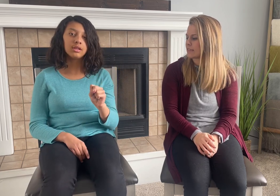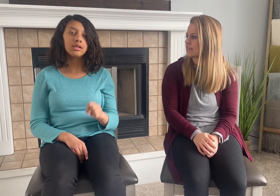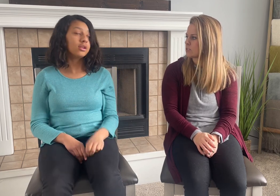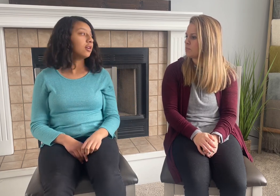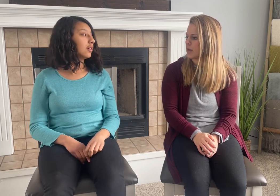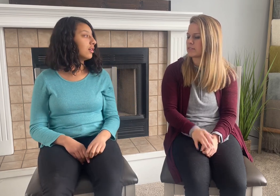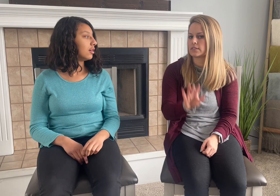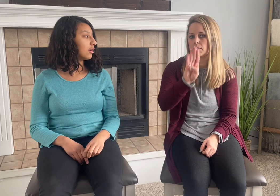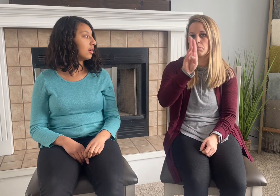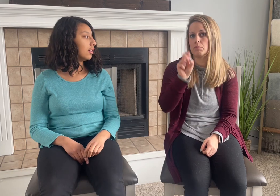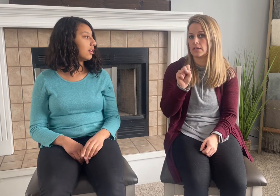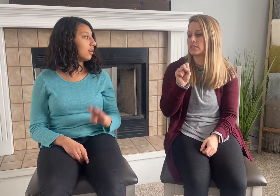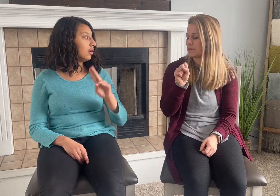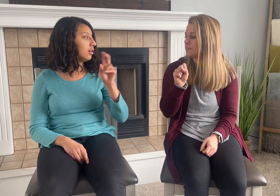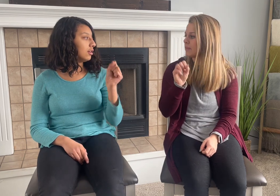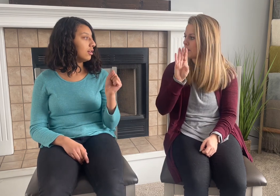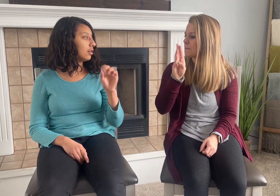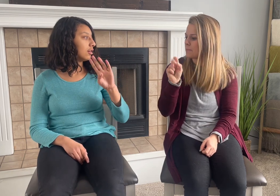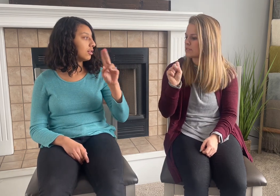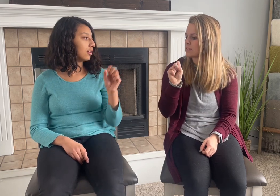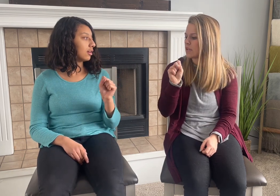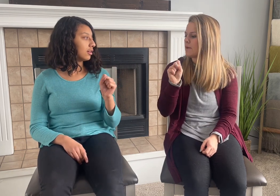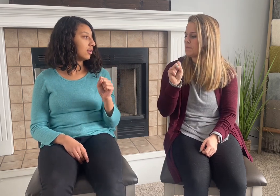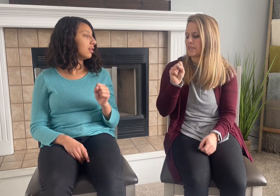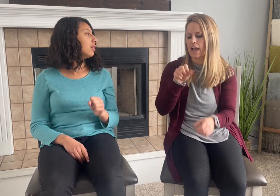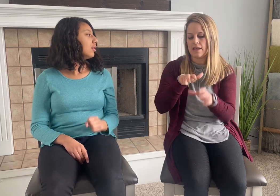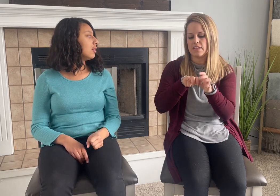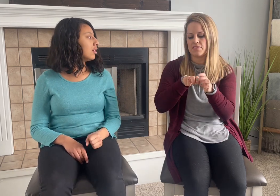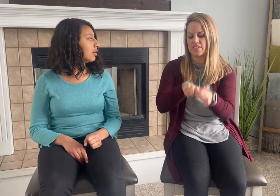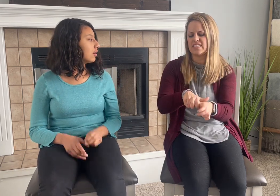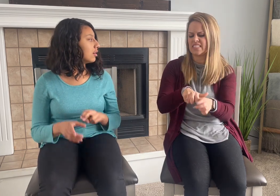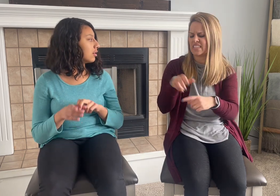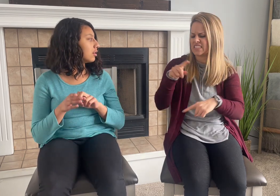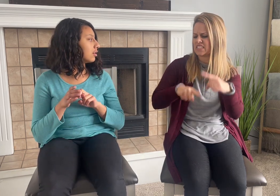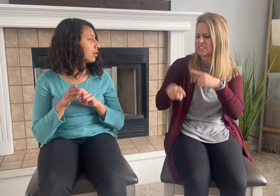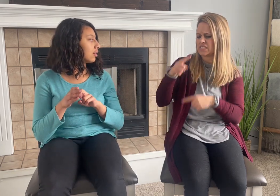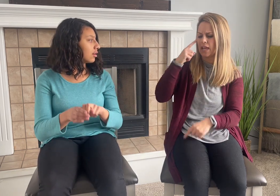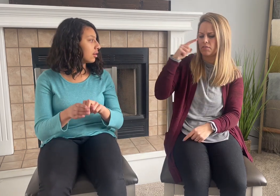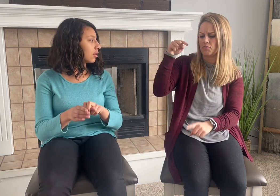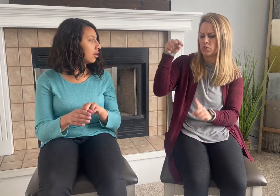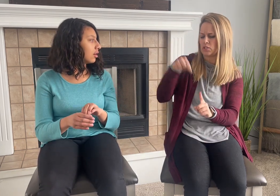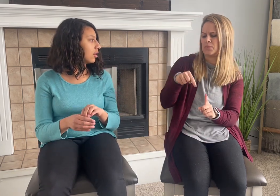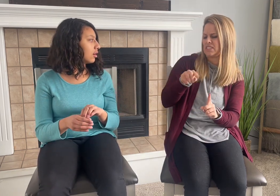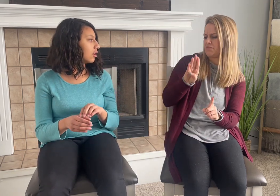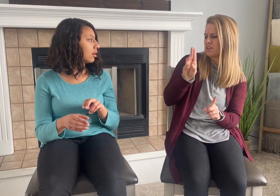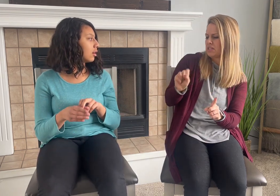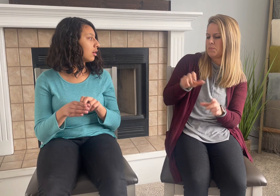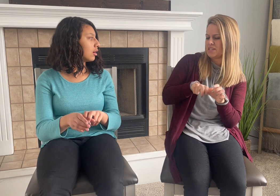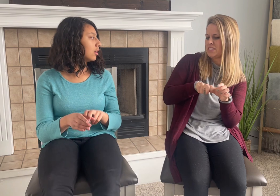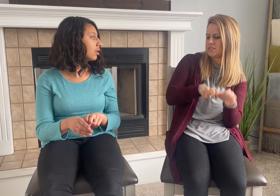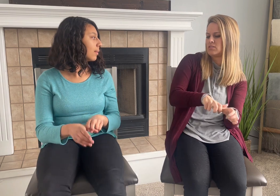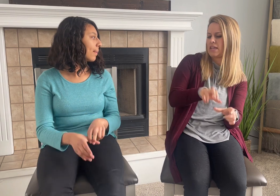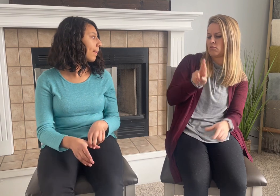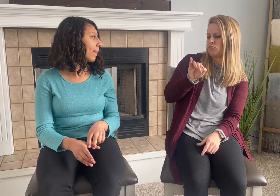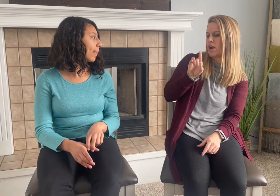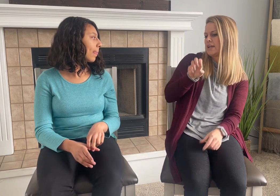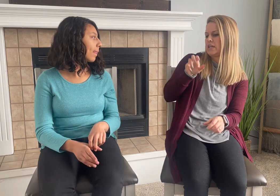like this. Bus. Bus. Yep. Bus. Yeah. And then this, is this a sign for specifically buses, like riding